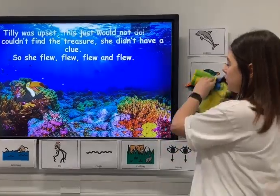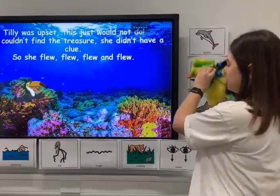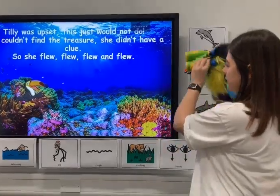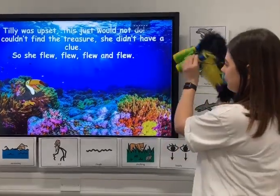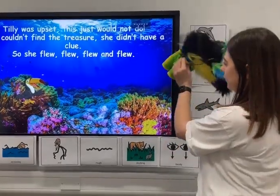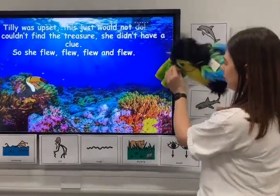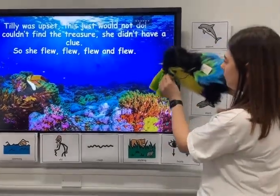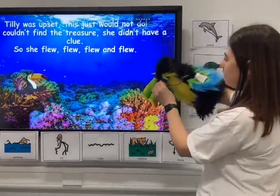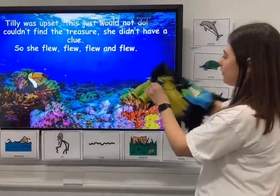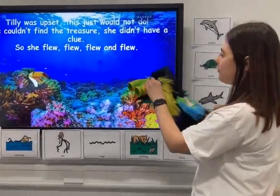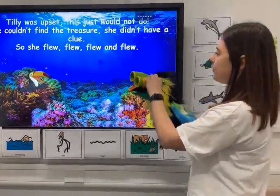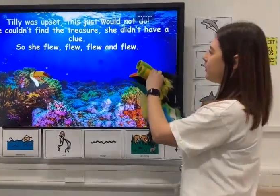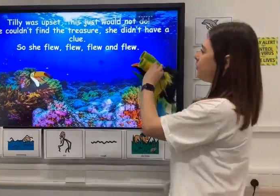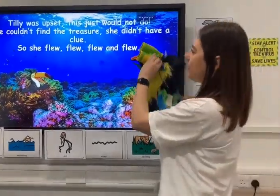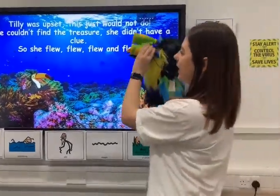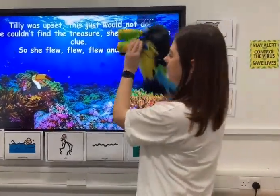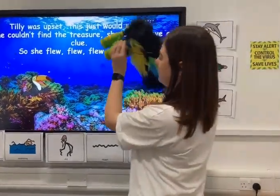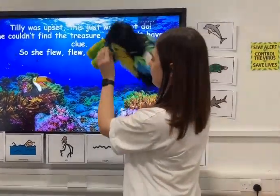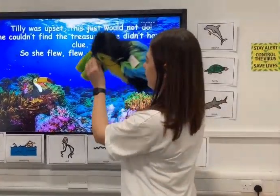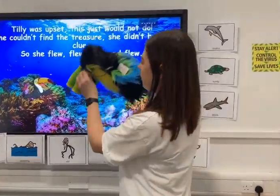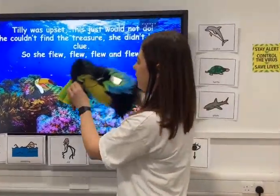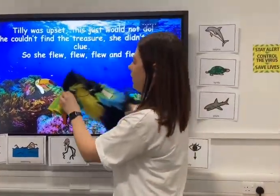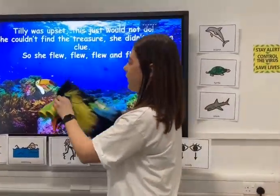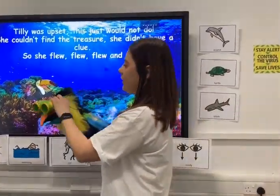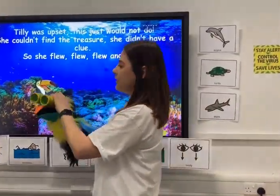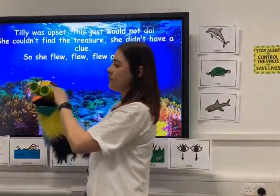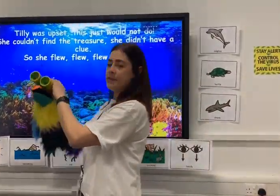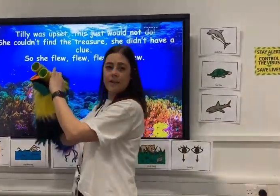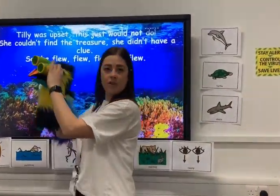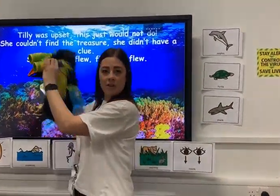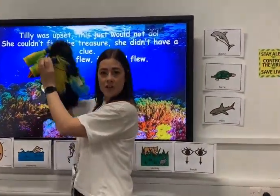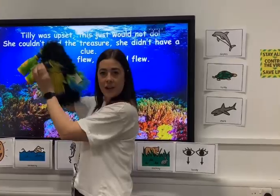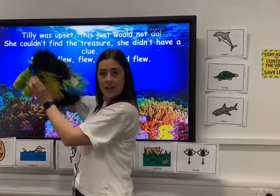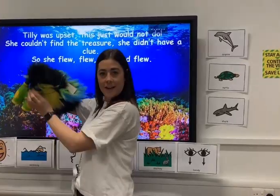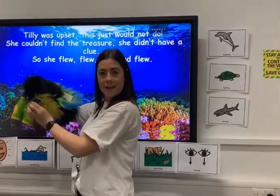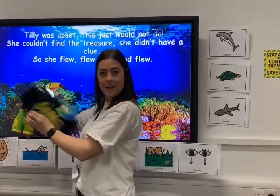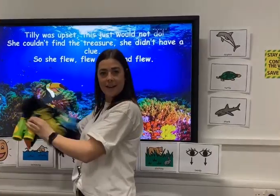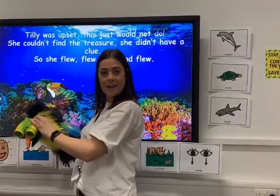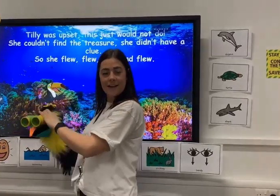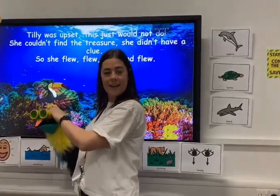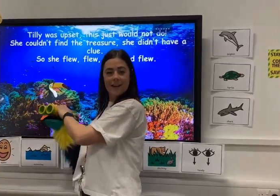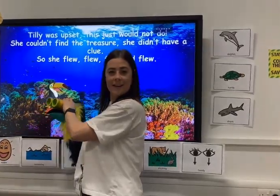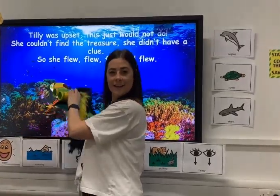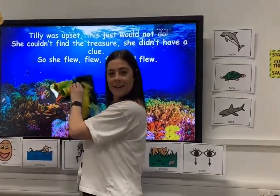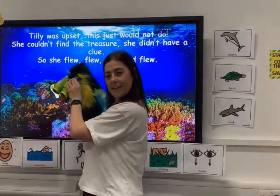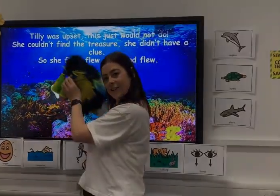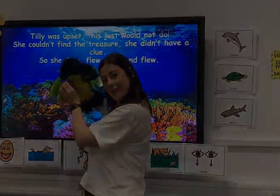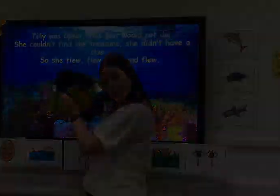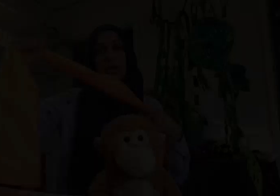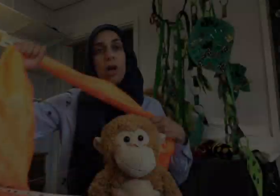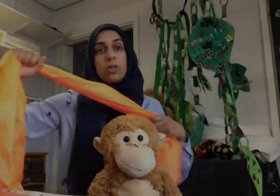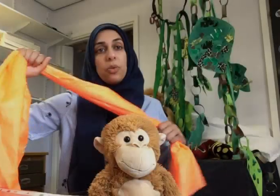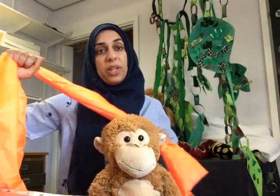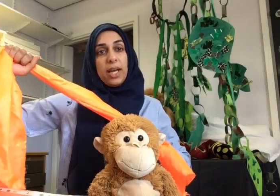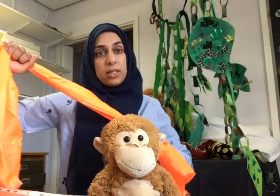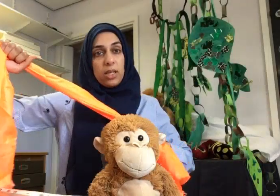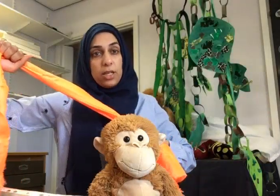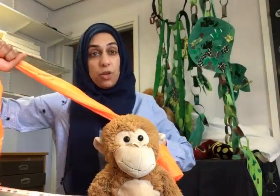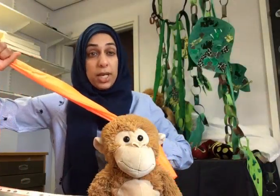we see that We're all in this together And it shows When we stand Have no hair